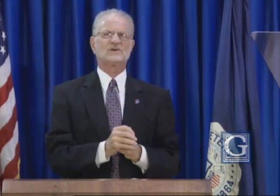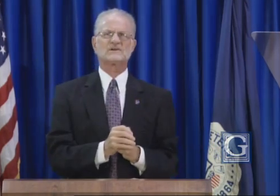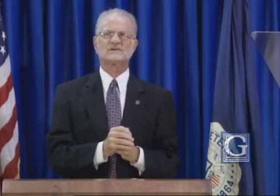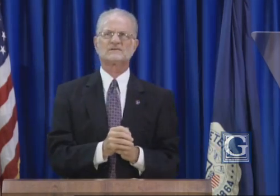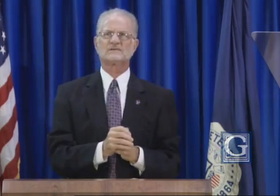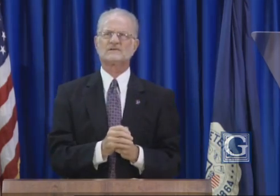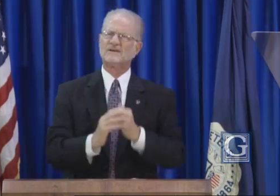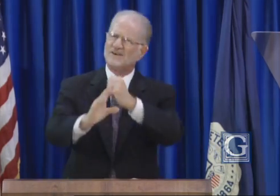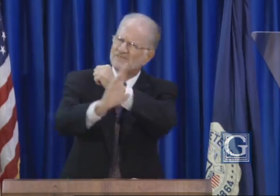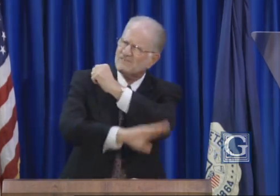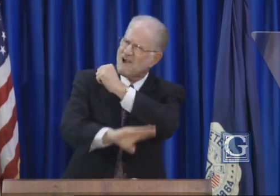forward.